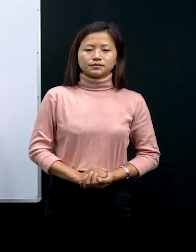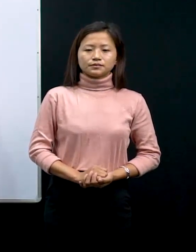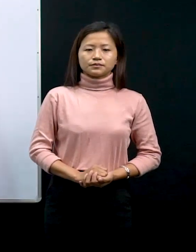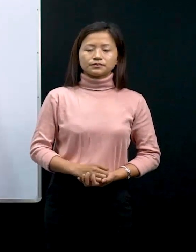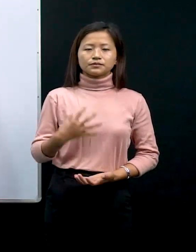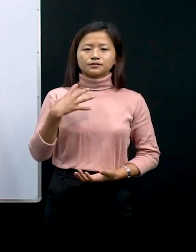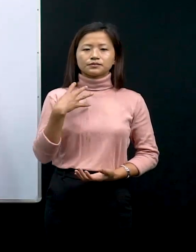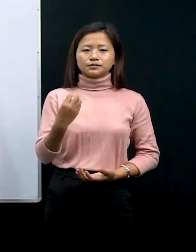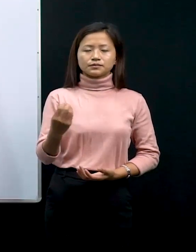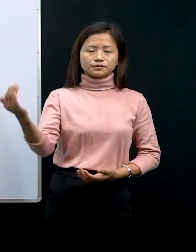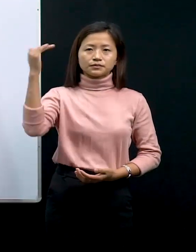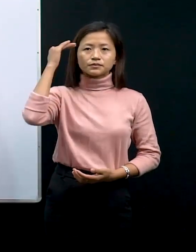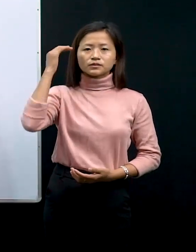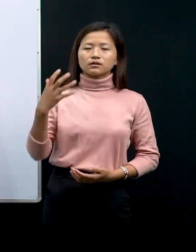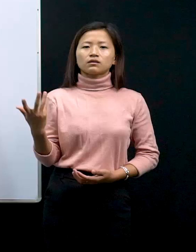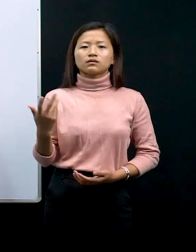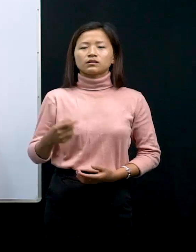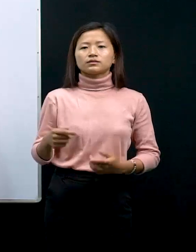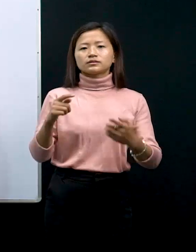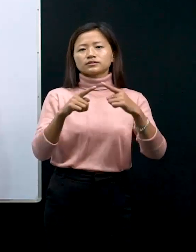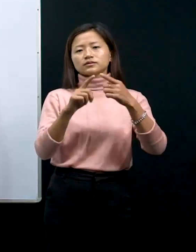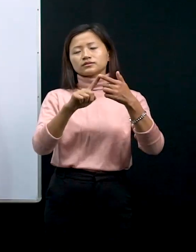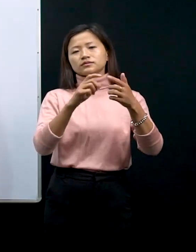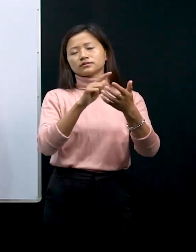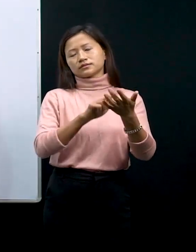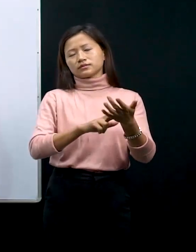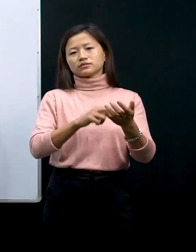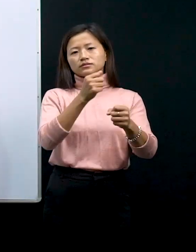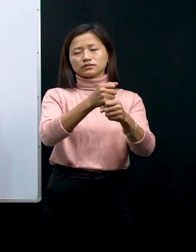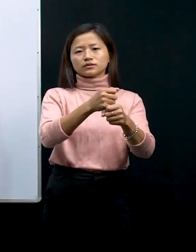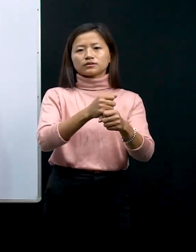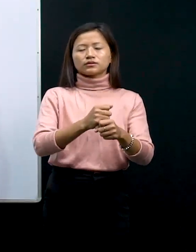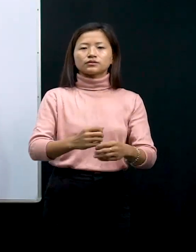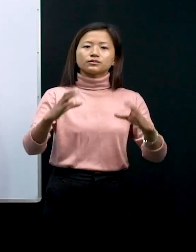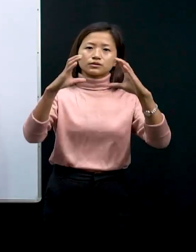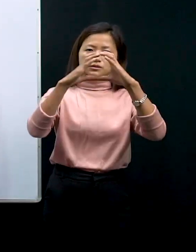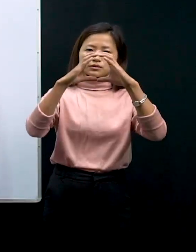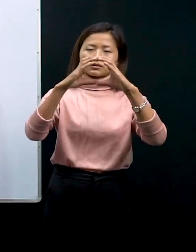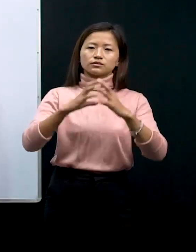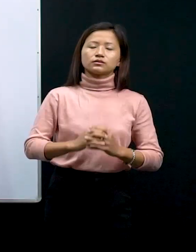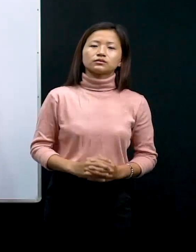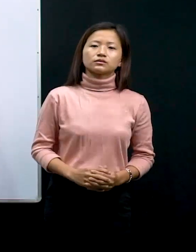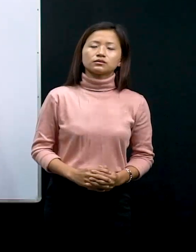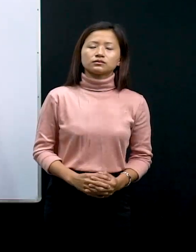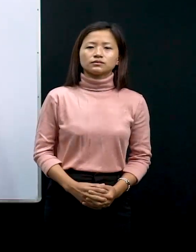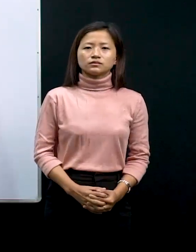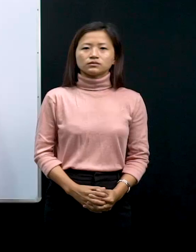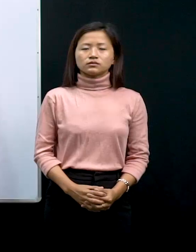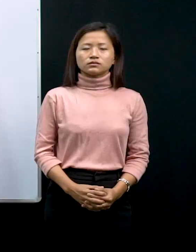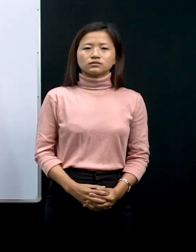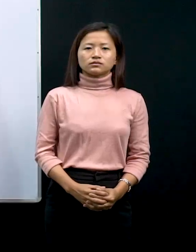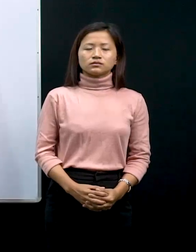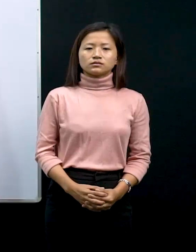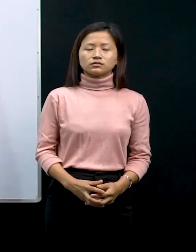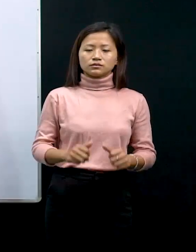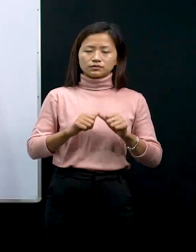I want to know how many tangent can be drawn to a circle. How many tangent can be drawn to a circle? Yes,